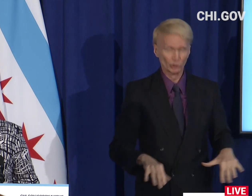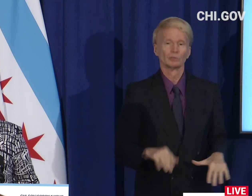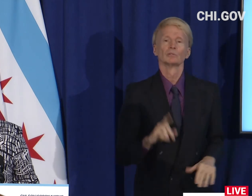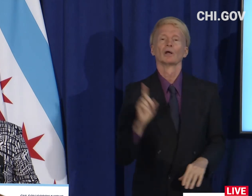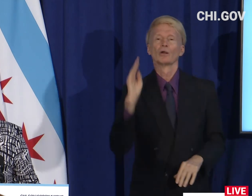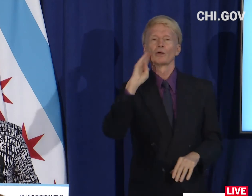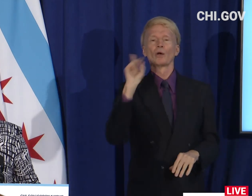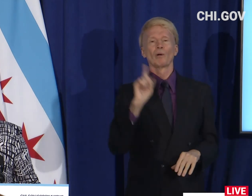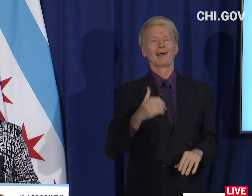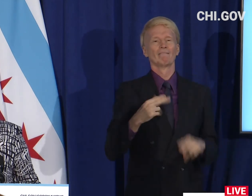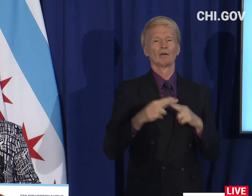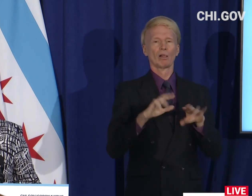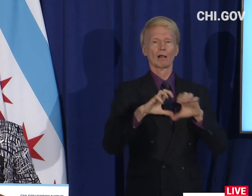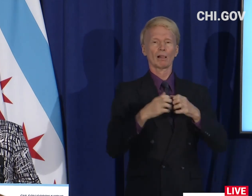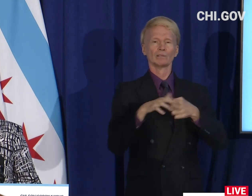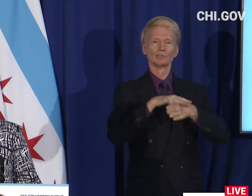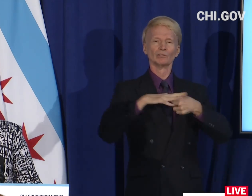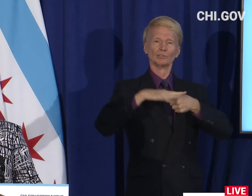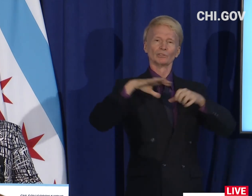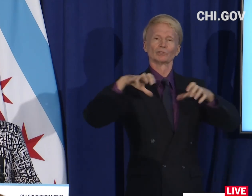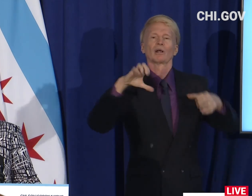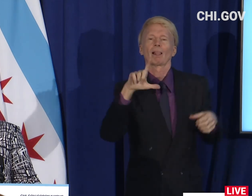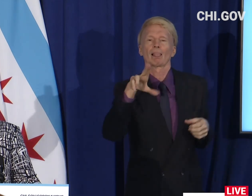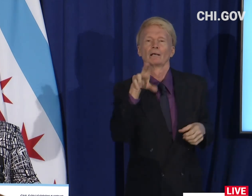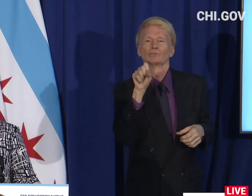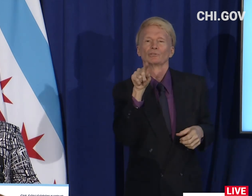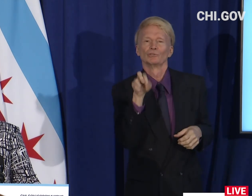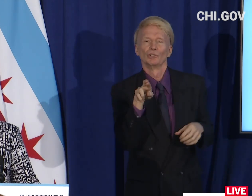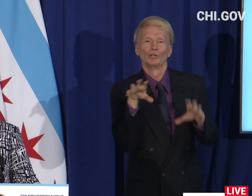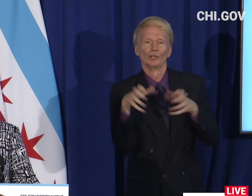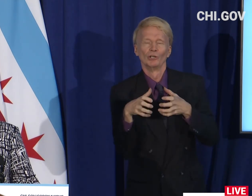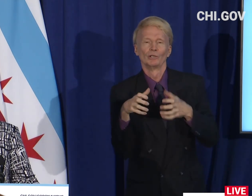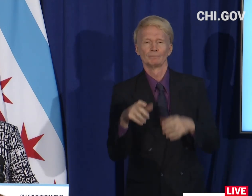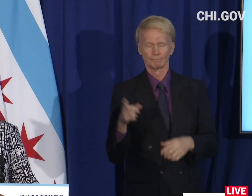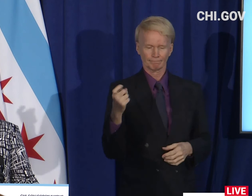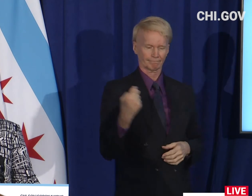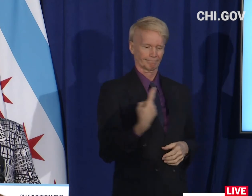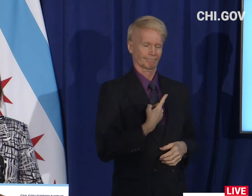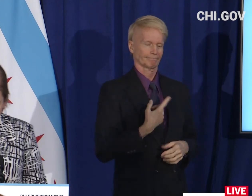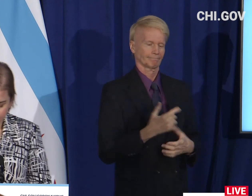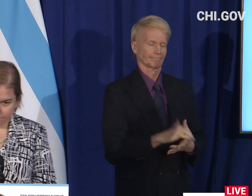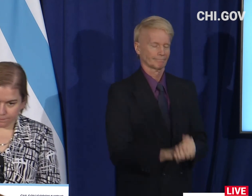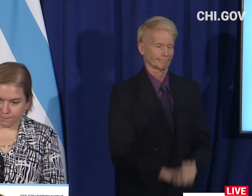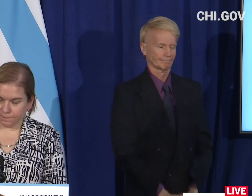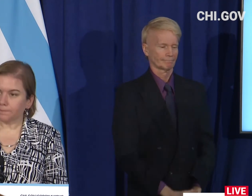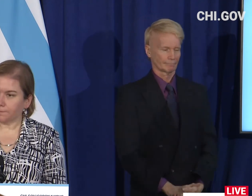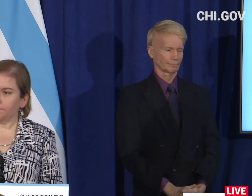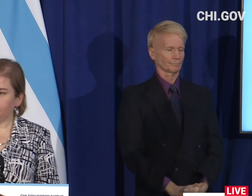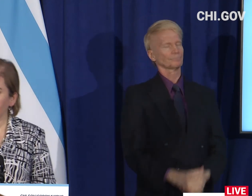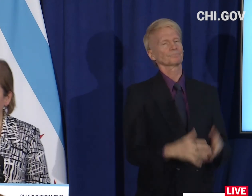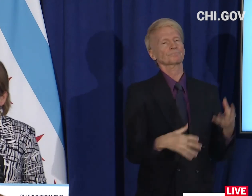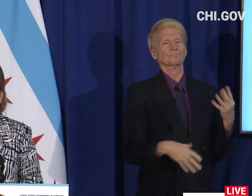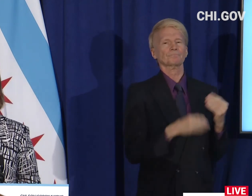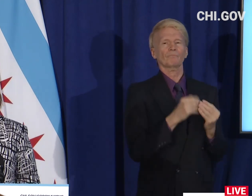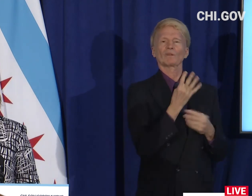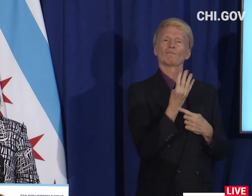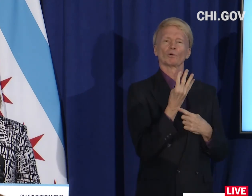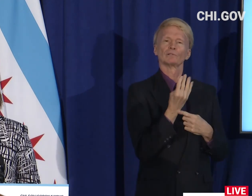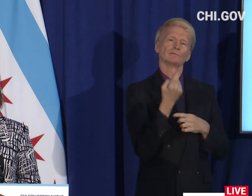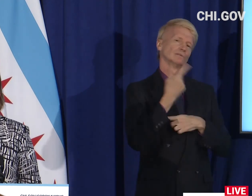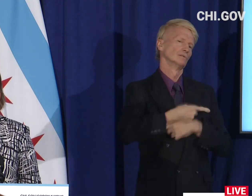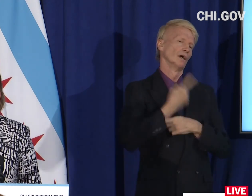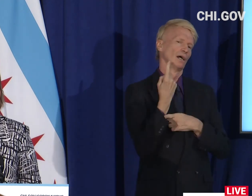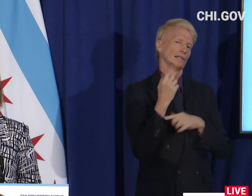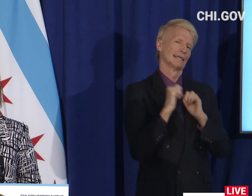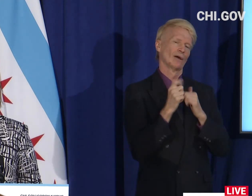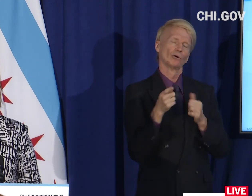have actual clusters. You say these restrictions are for 14 days, so what kind of metrics are you going to use to